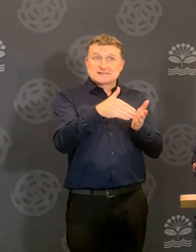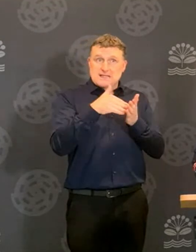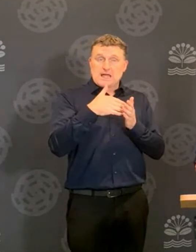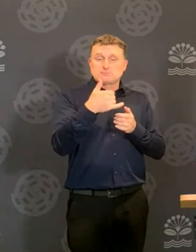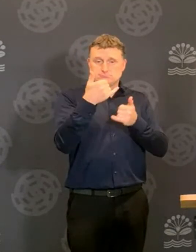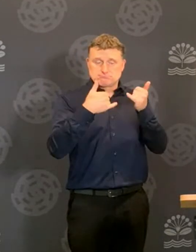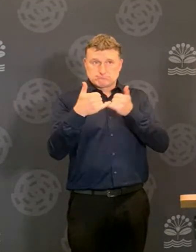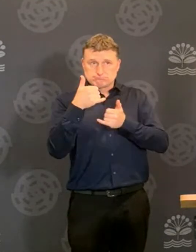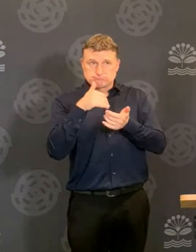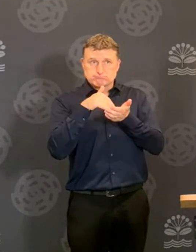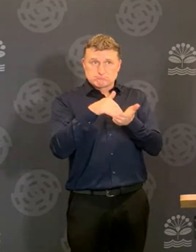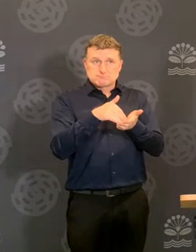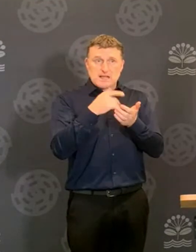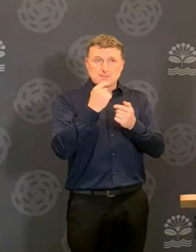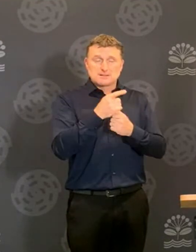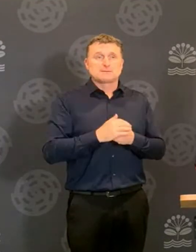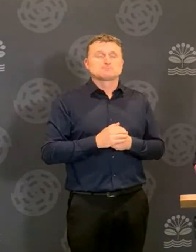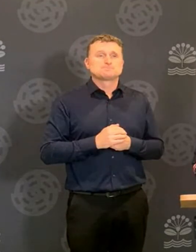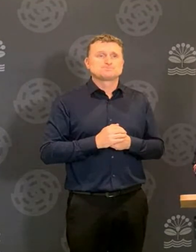help.